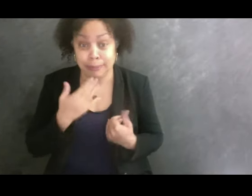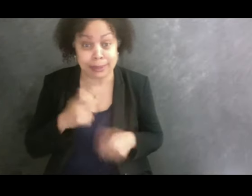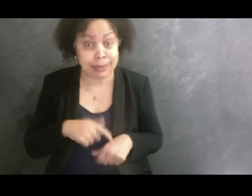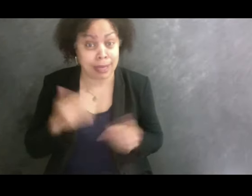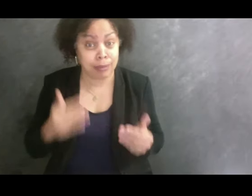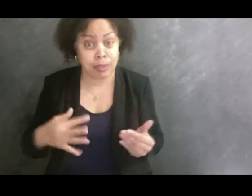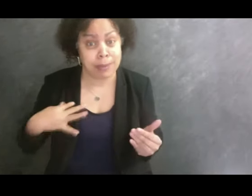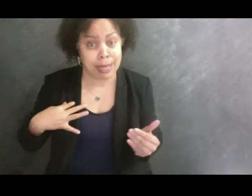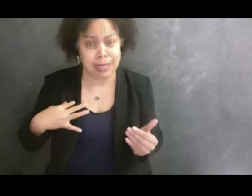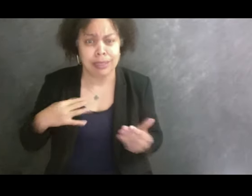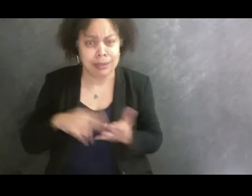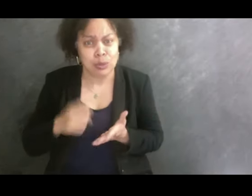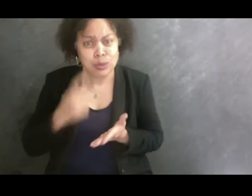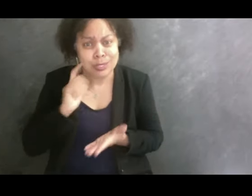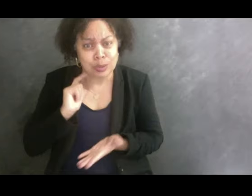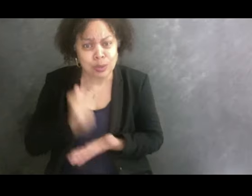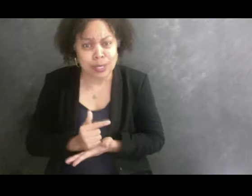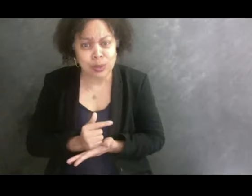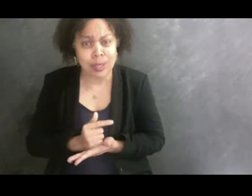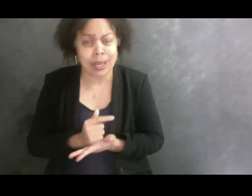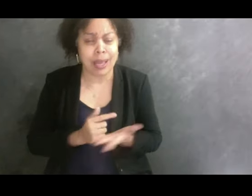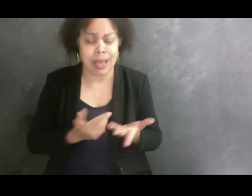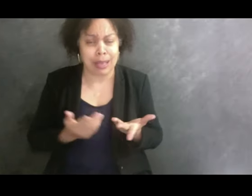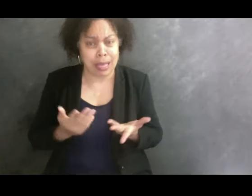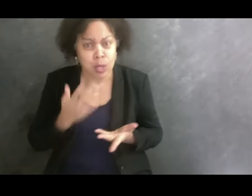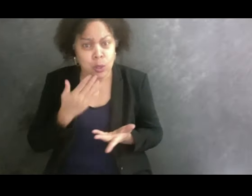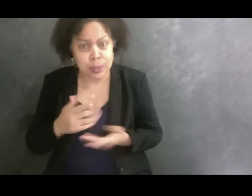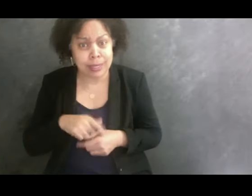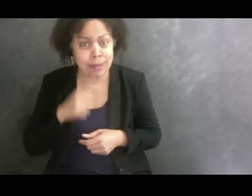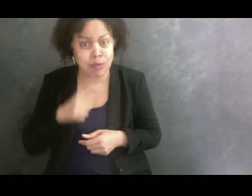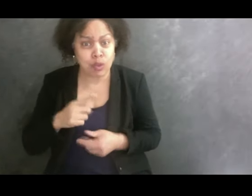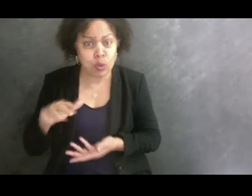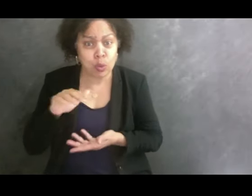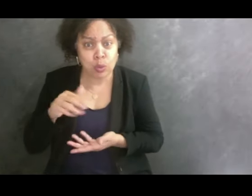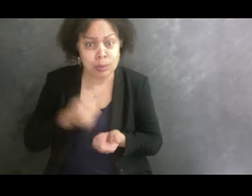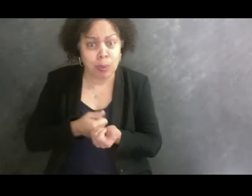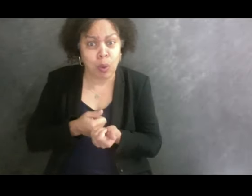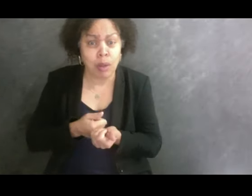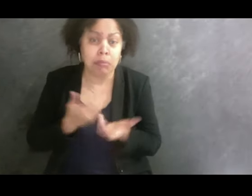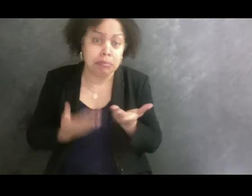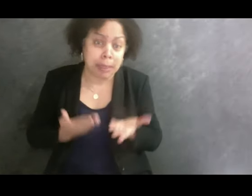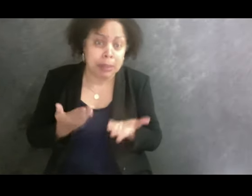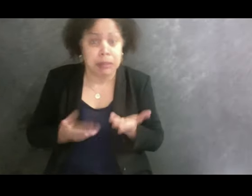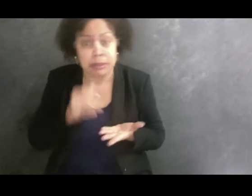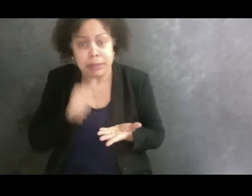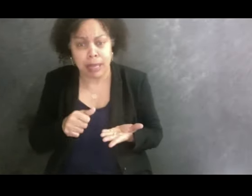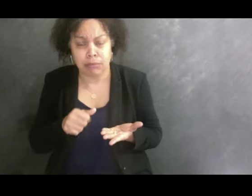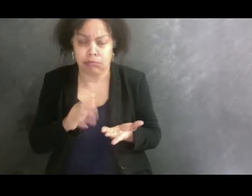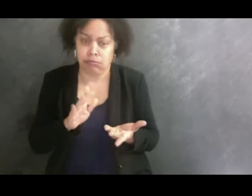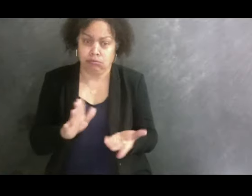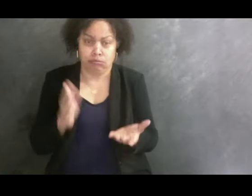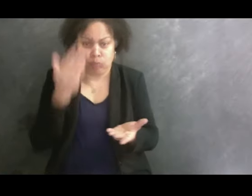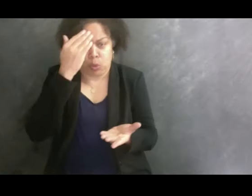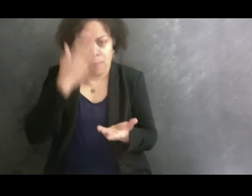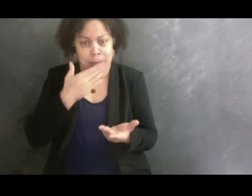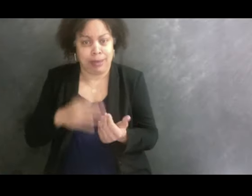just graduating from school to receive this kind of support? It might be. Really, you're the expert on that. You tell us. But that